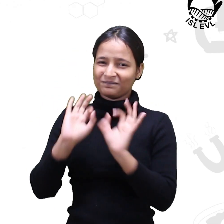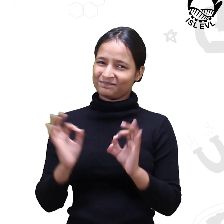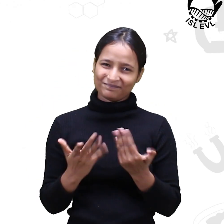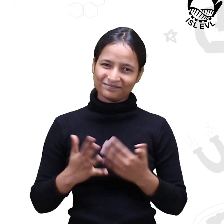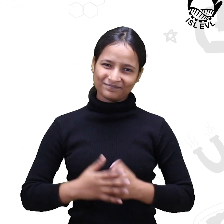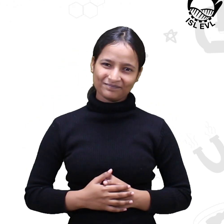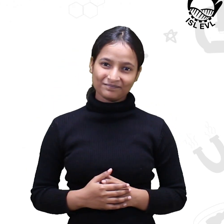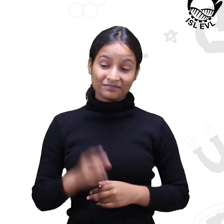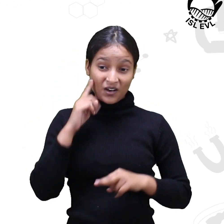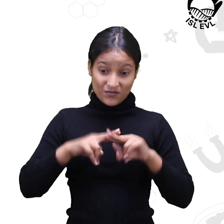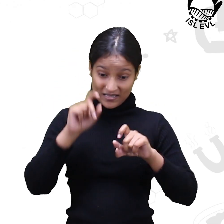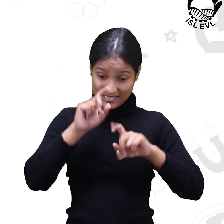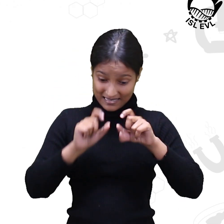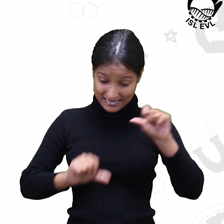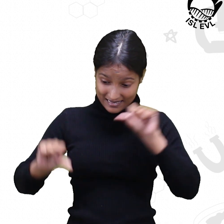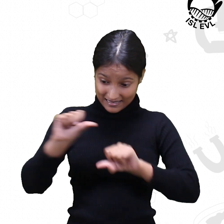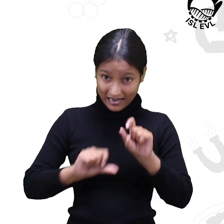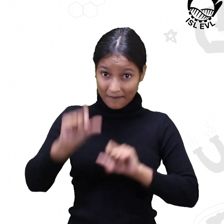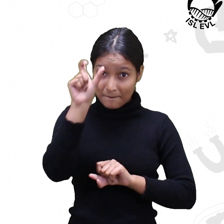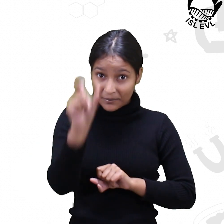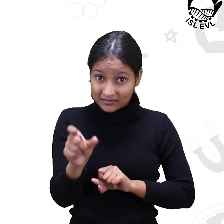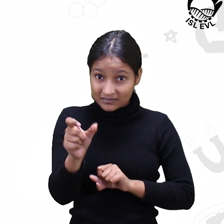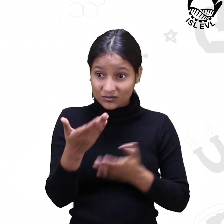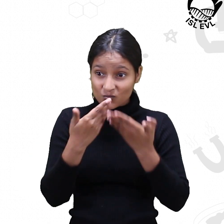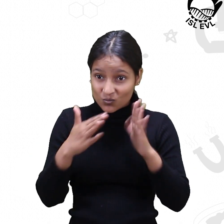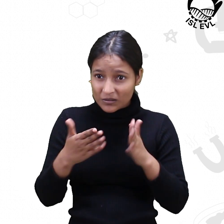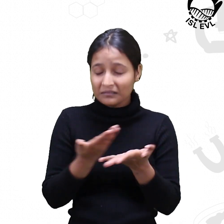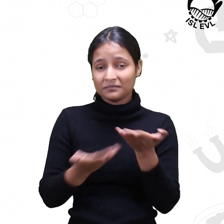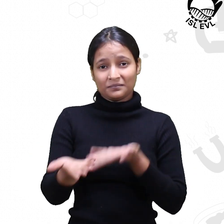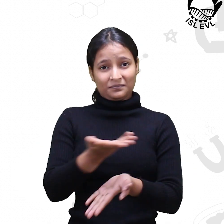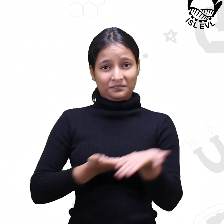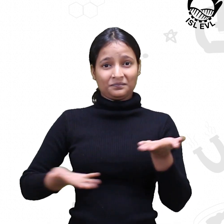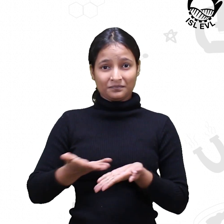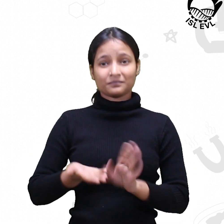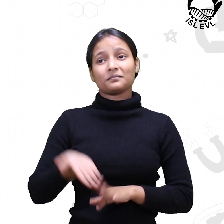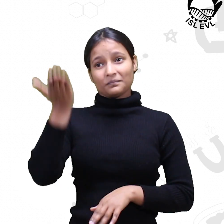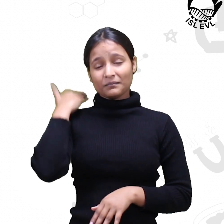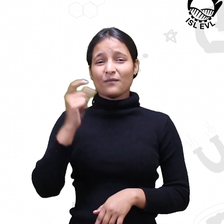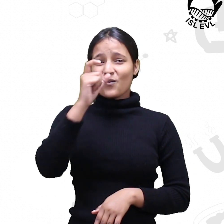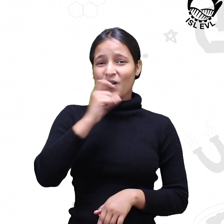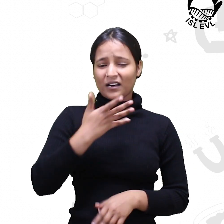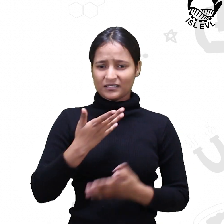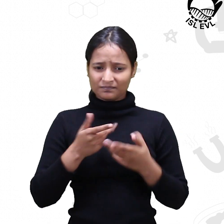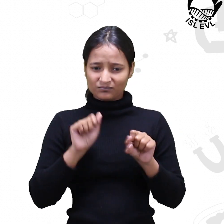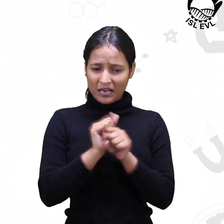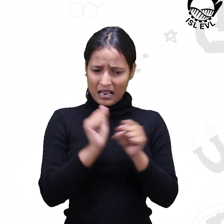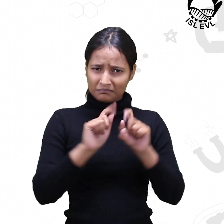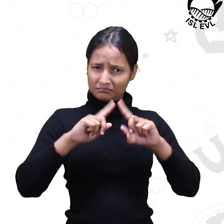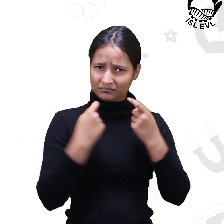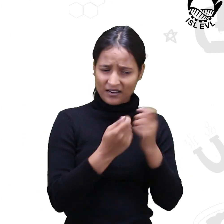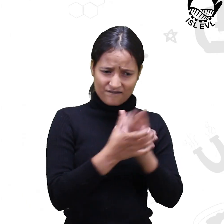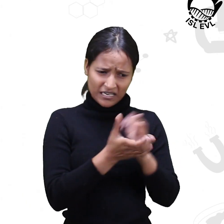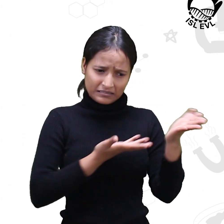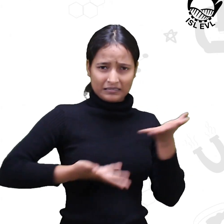not doing that, when we were graduate students, my lab was very, very productive. We would gather socially